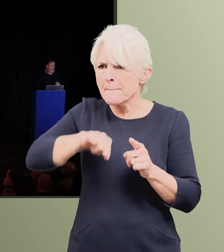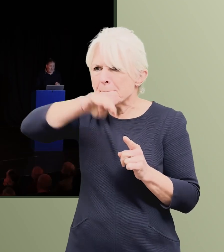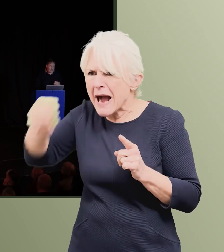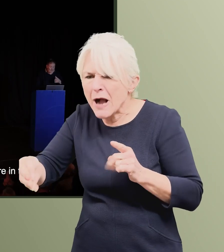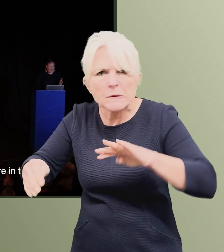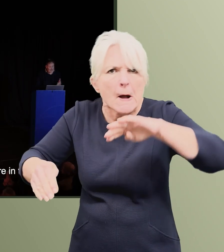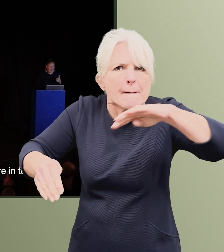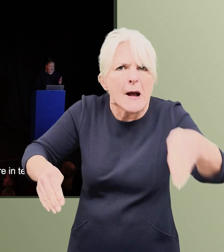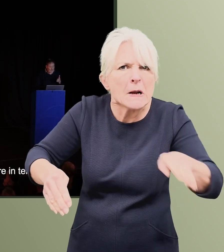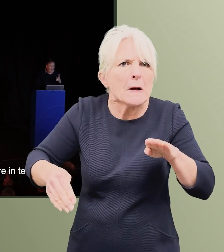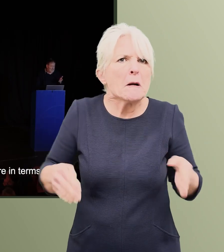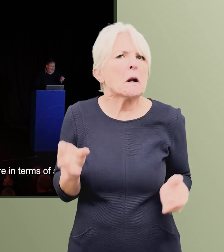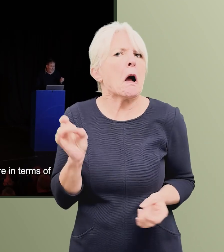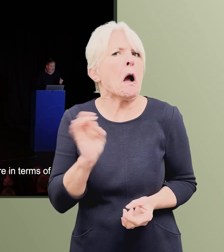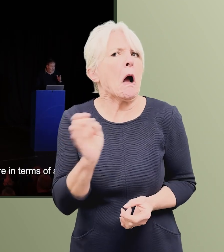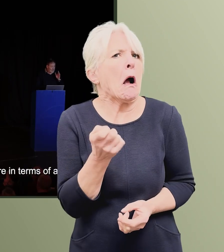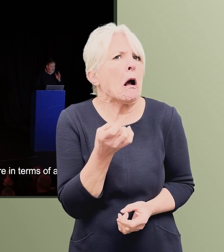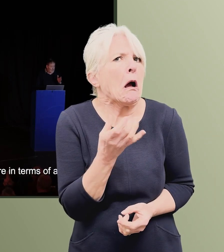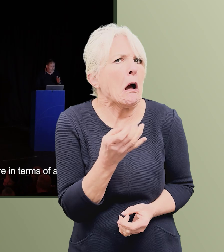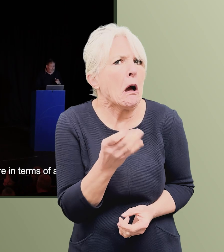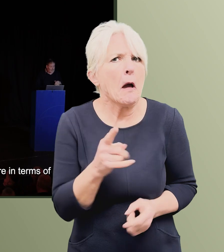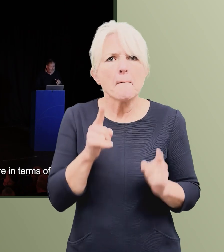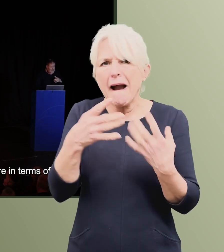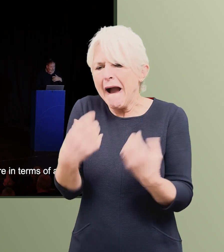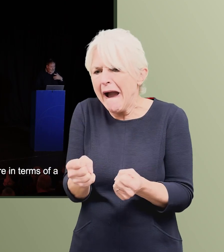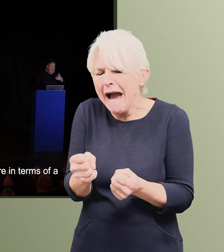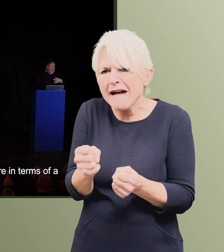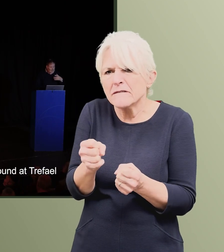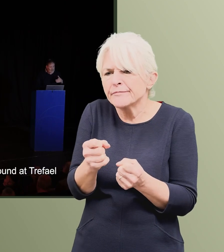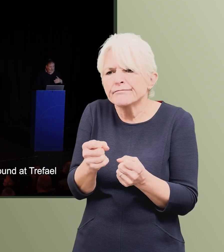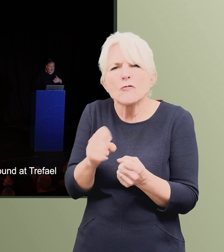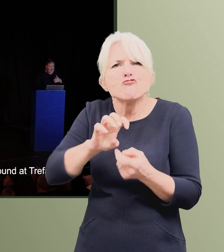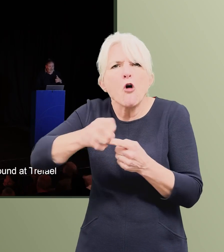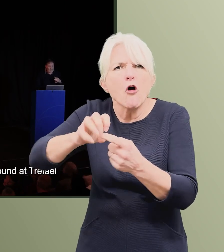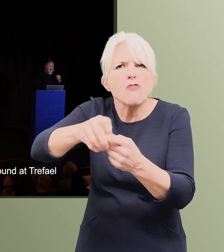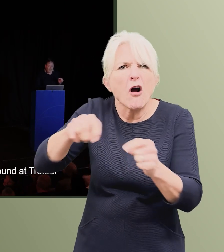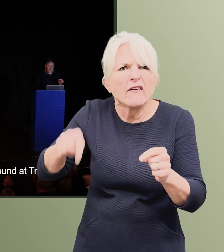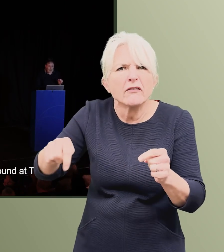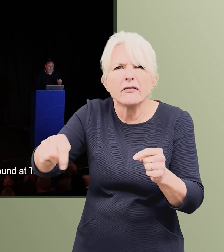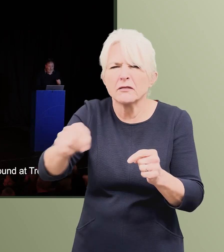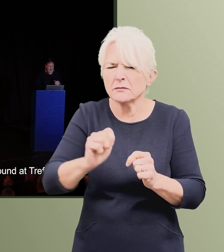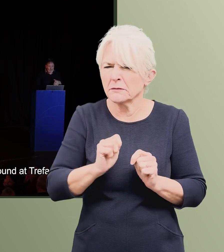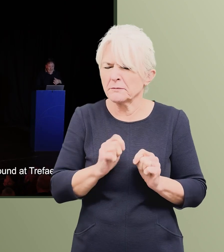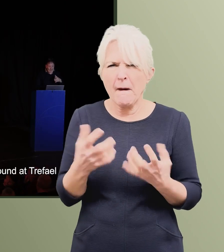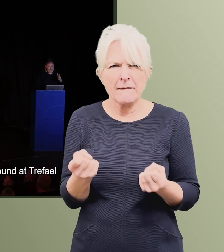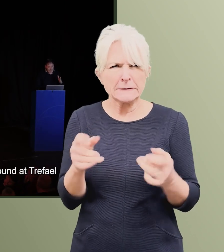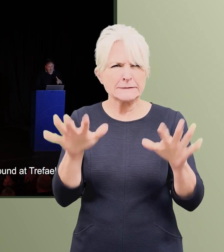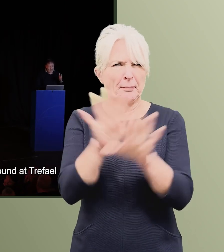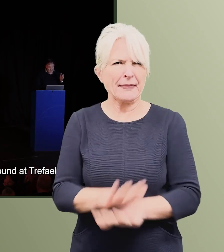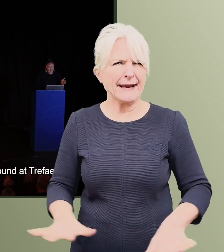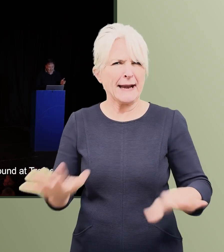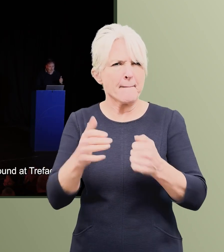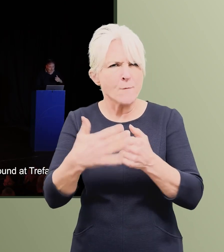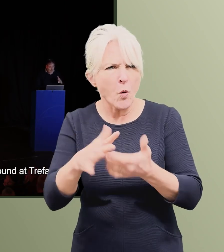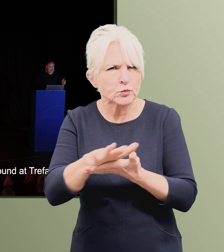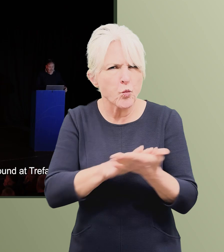as well, suggesting that there is something going on there in terms of a mound, and it's more than likely that the mound is kidney shaped, as we found